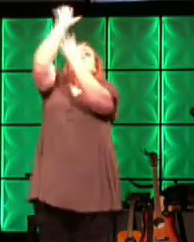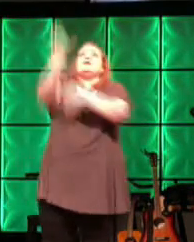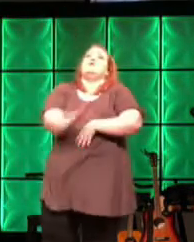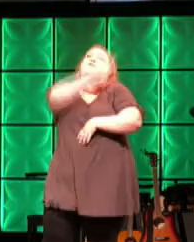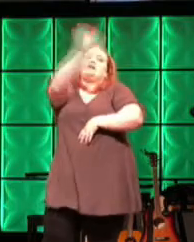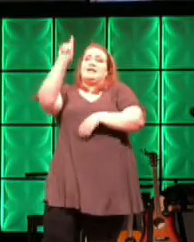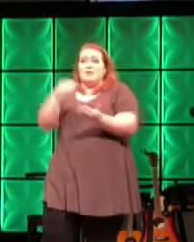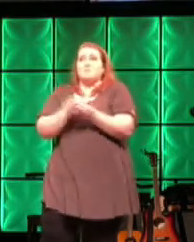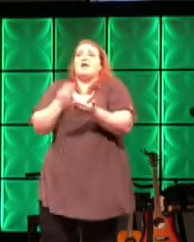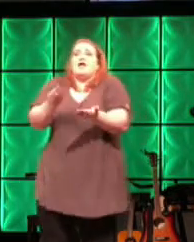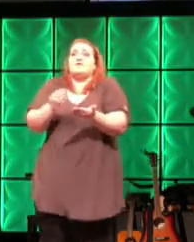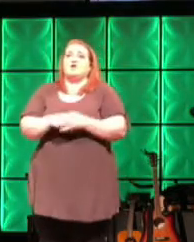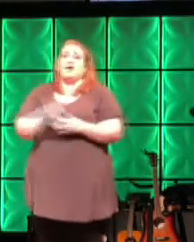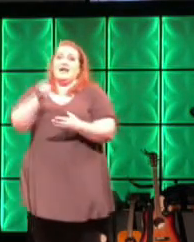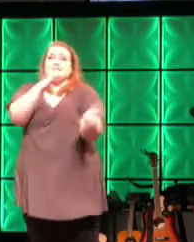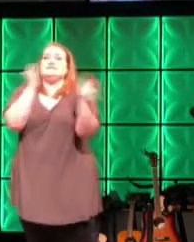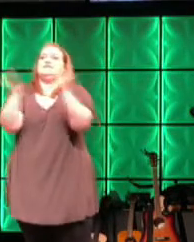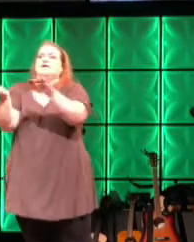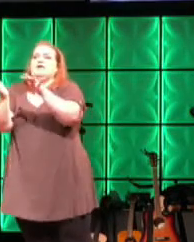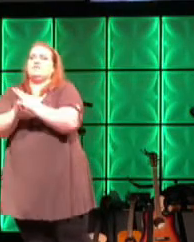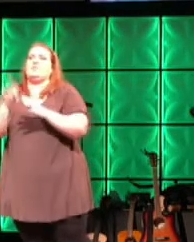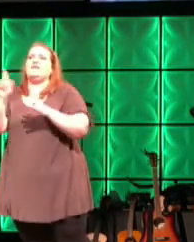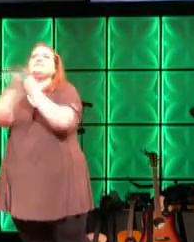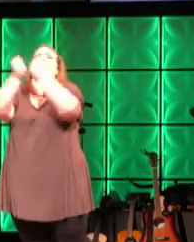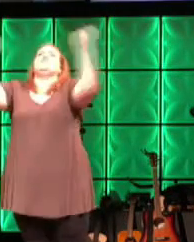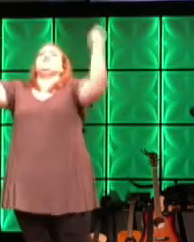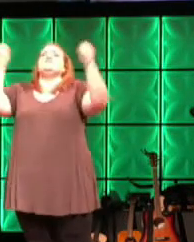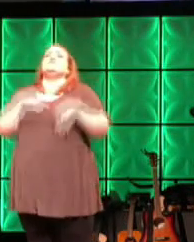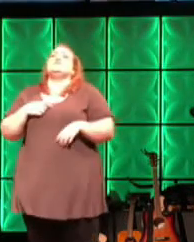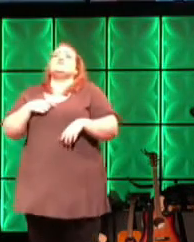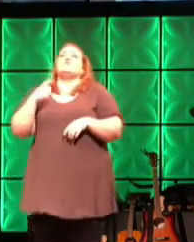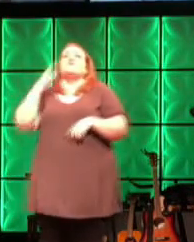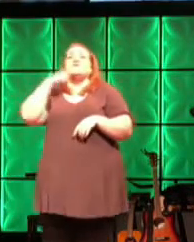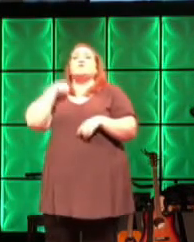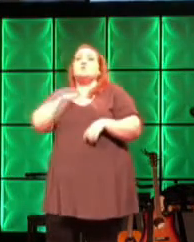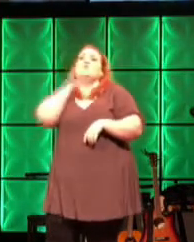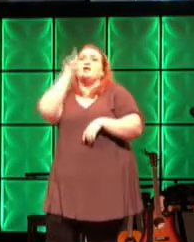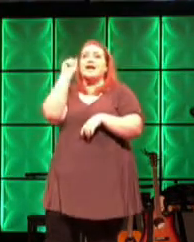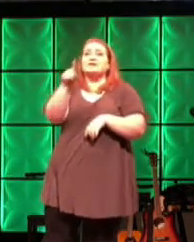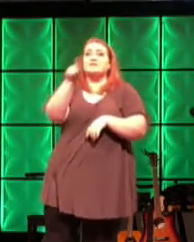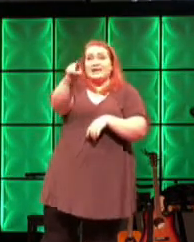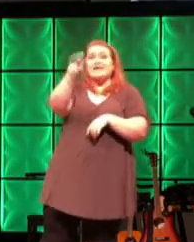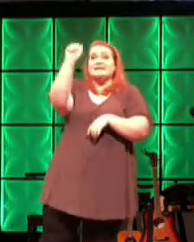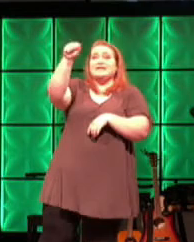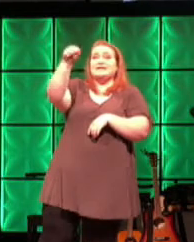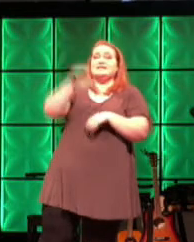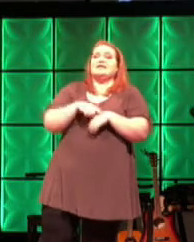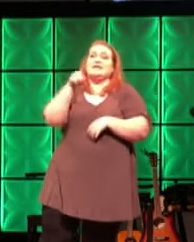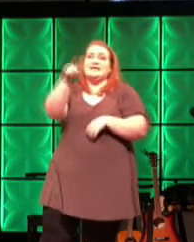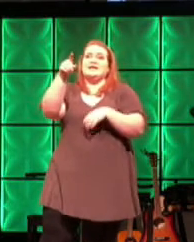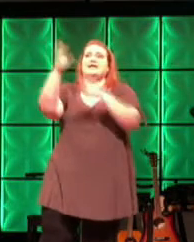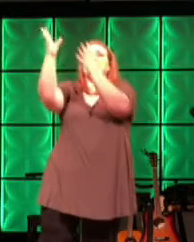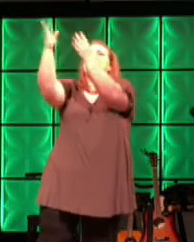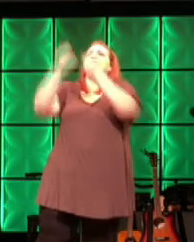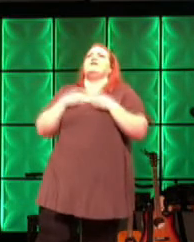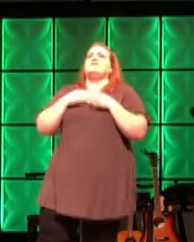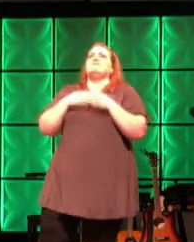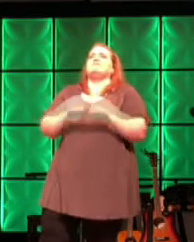for as he died, and the salvation for which we asked by his yes he supplied.